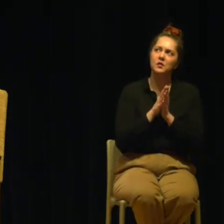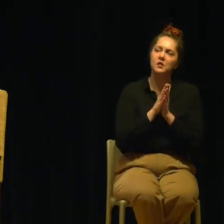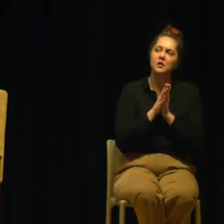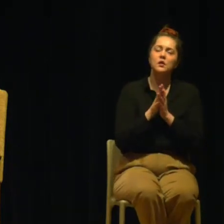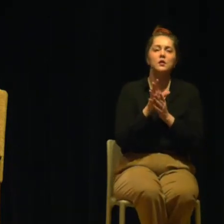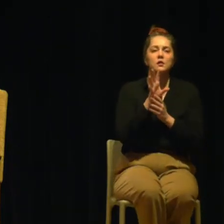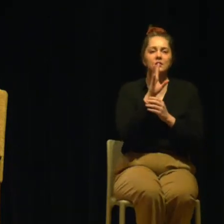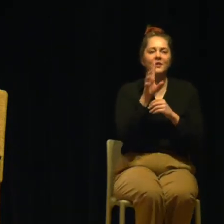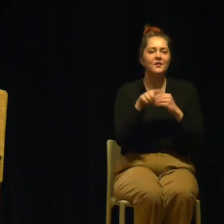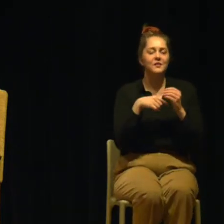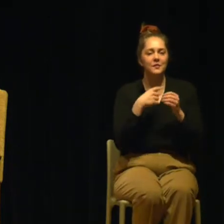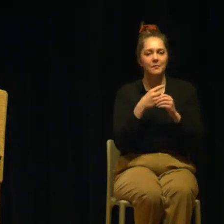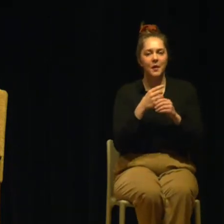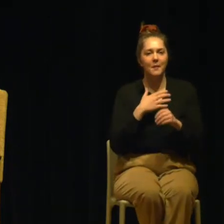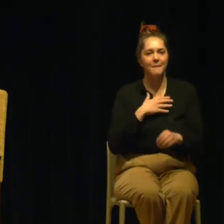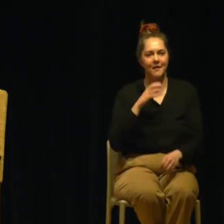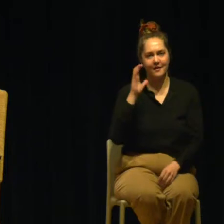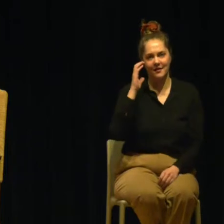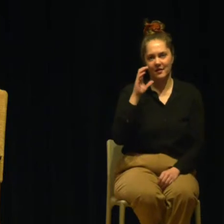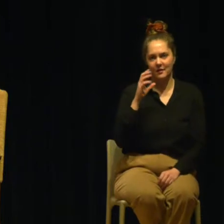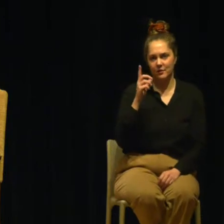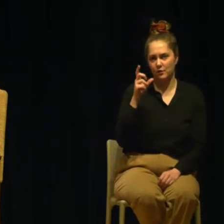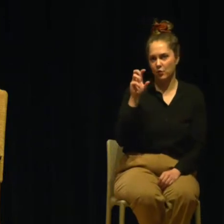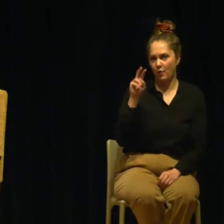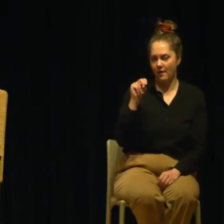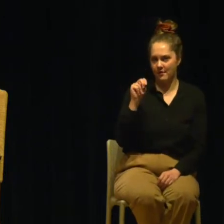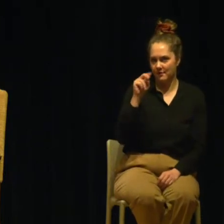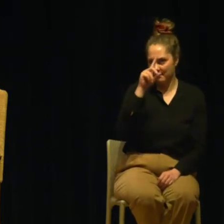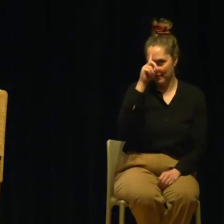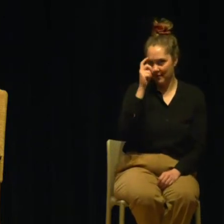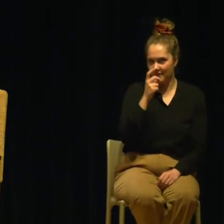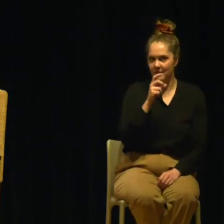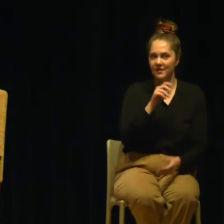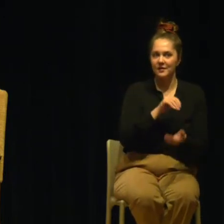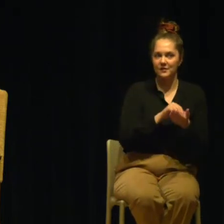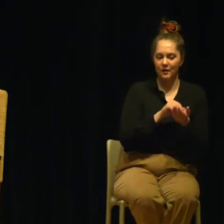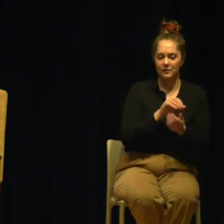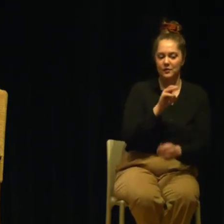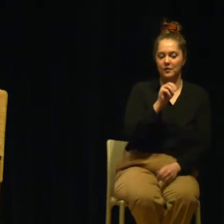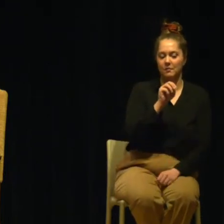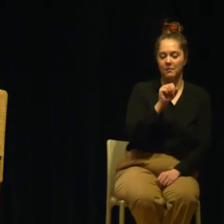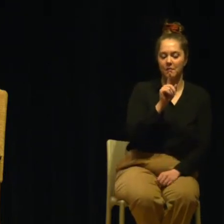you talked about my cousin Gwen, because Dr. Malone and my cousin were very close friends.